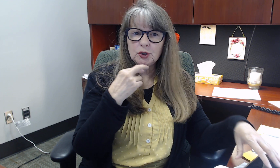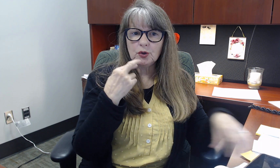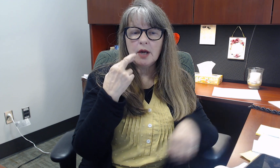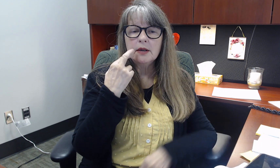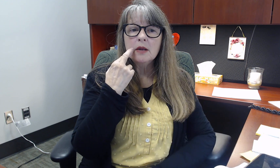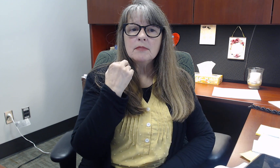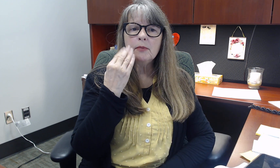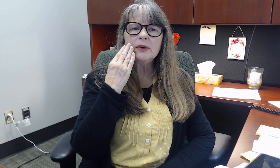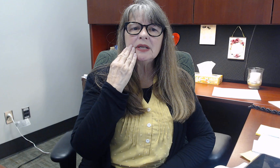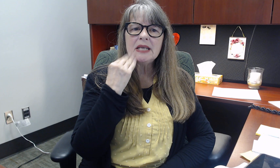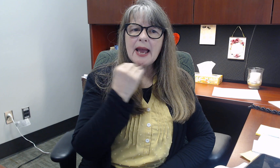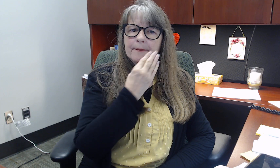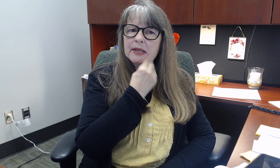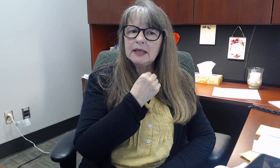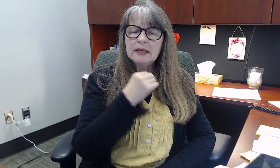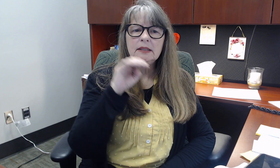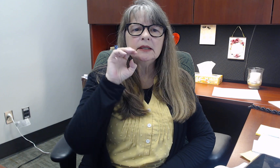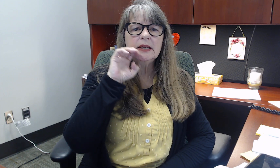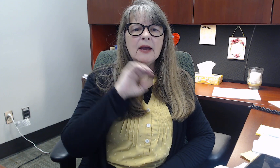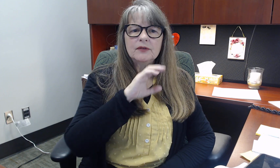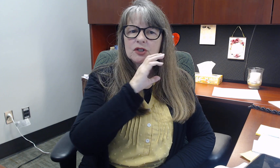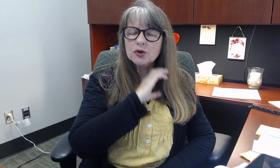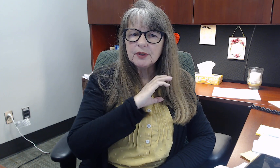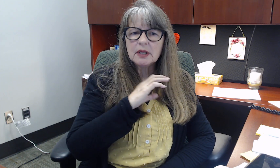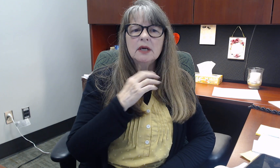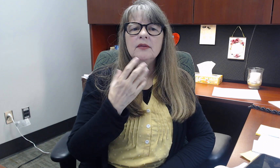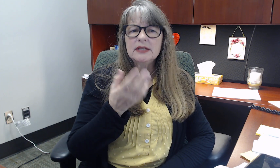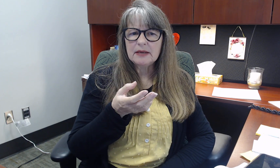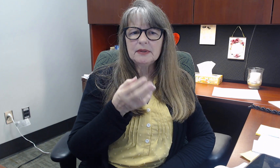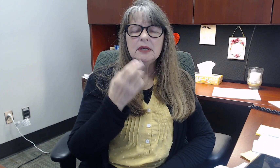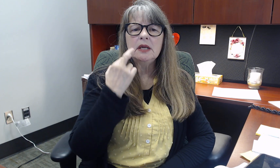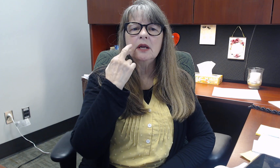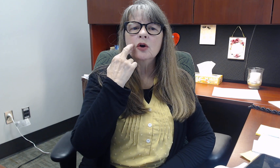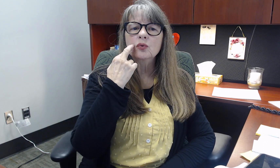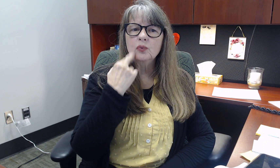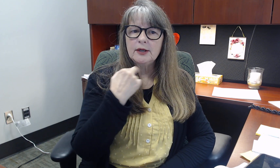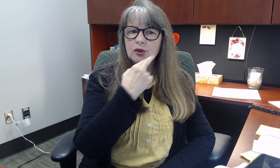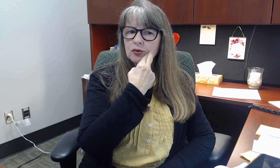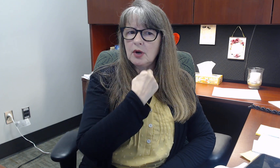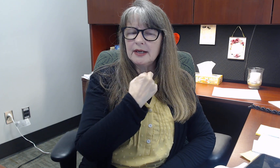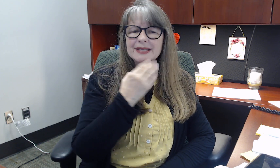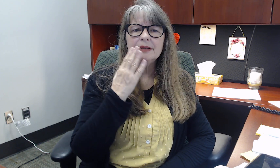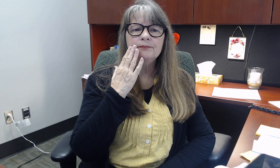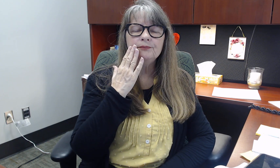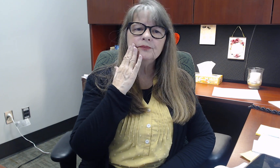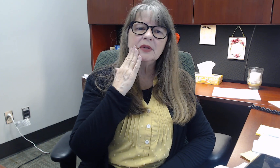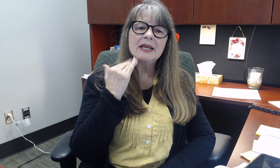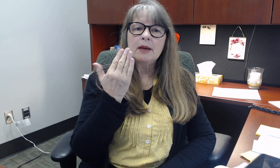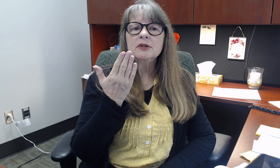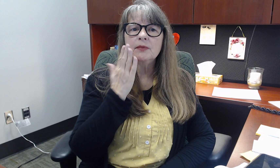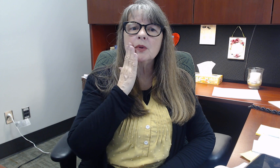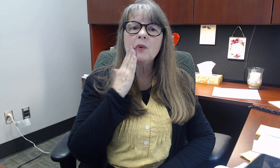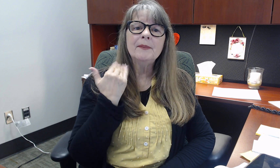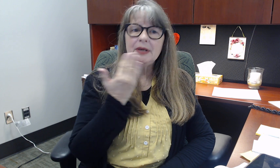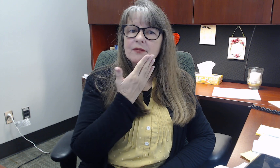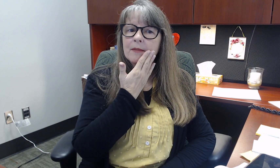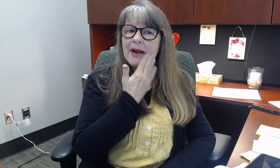Restaurant. Remember we did napkin, cafeteria, that type of thing. Restaurant. It comes from the wiping of the